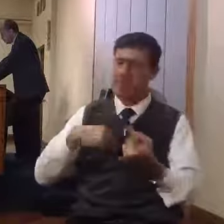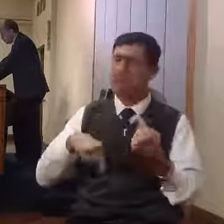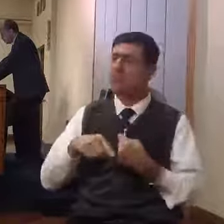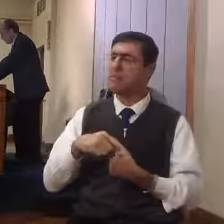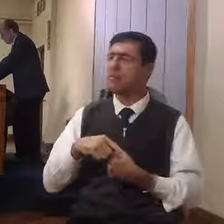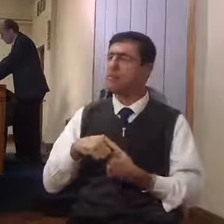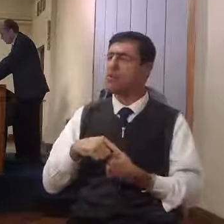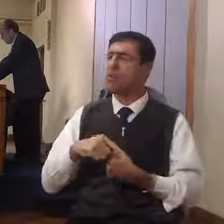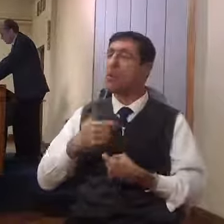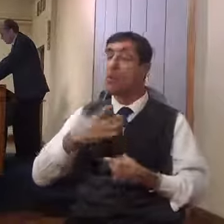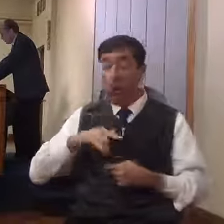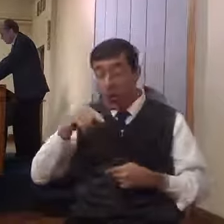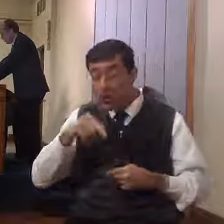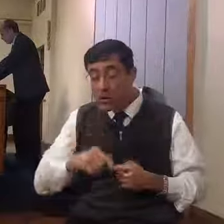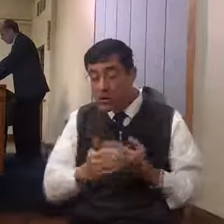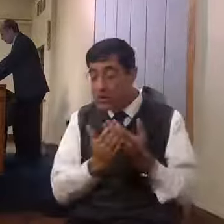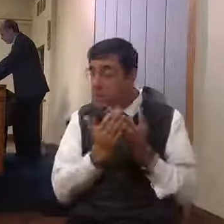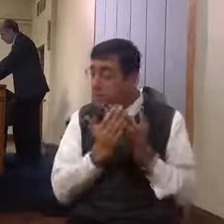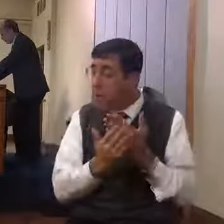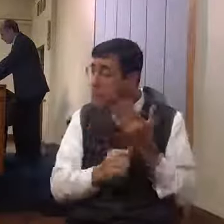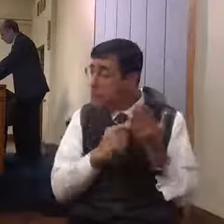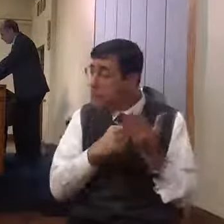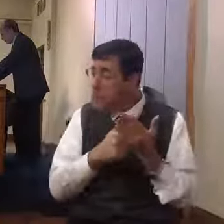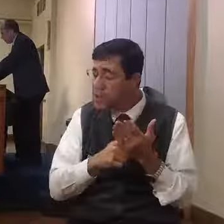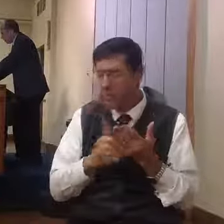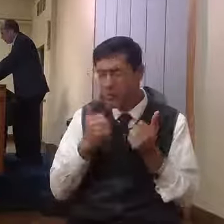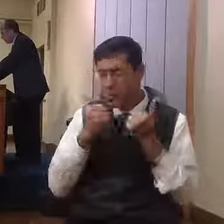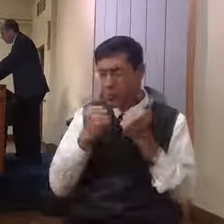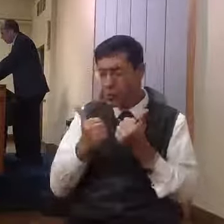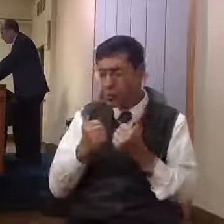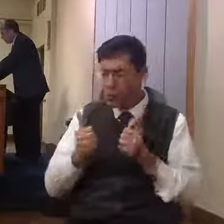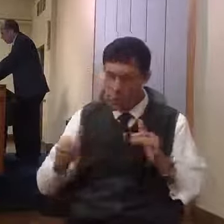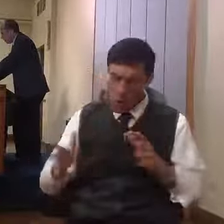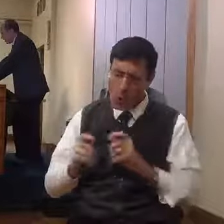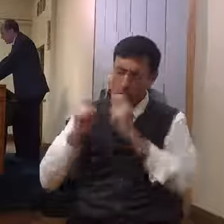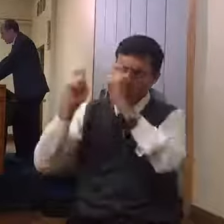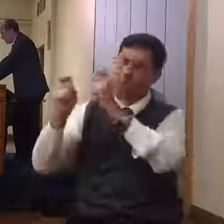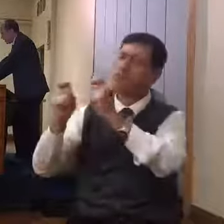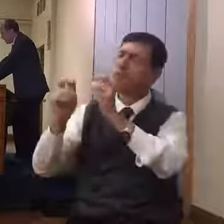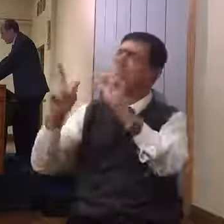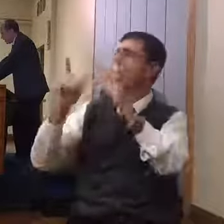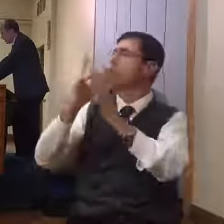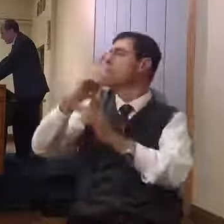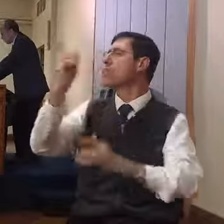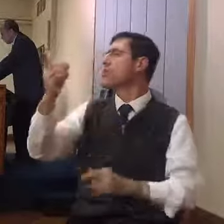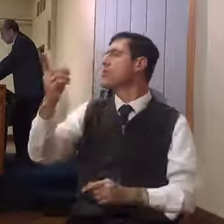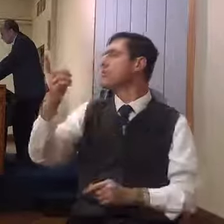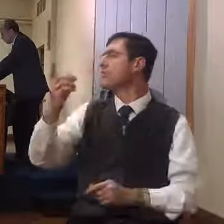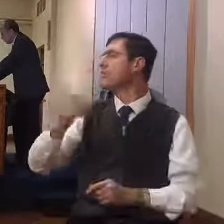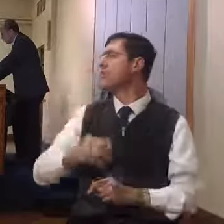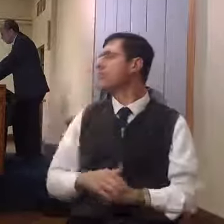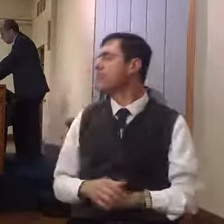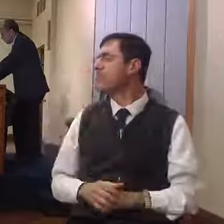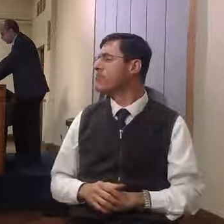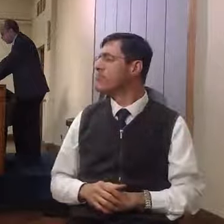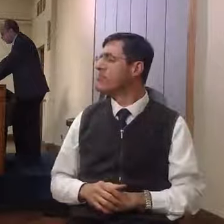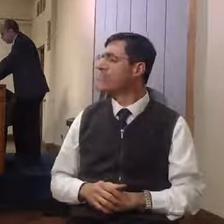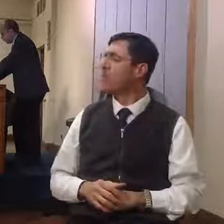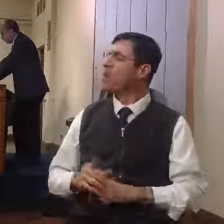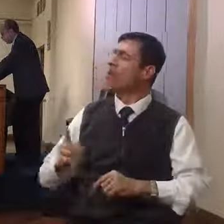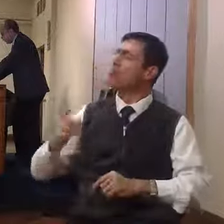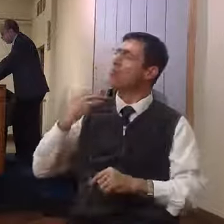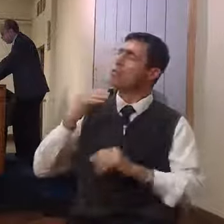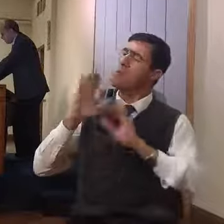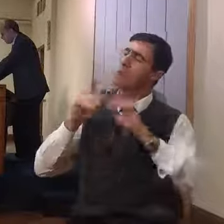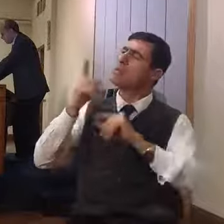the glory of the Savior, the Lord Jesus Christ. O Lord, bless the hymns that can be lifted before Thee.